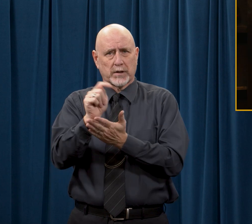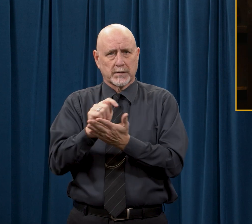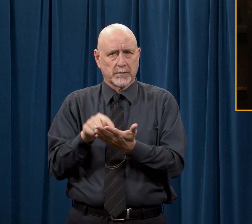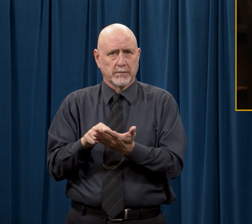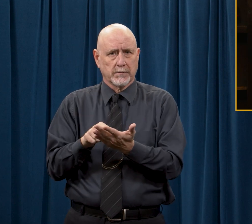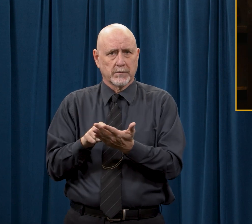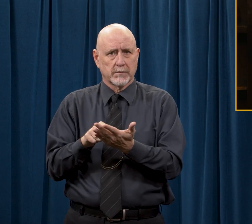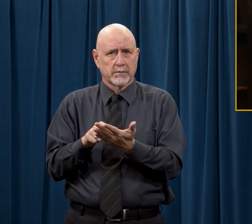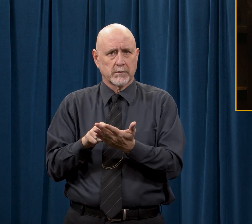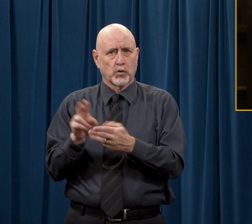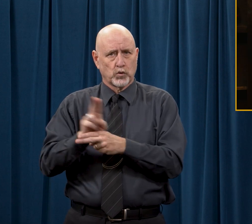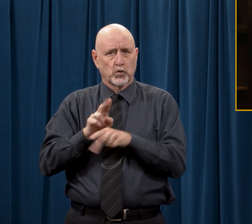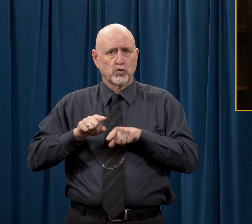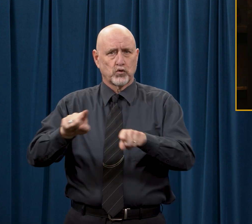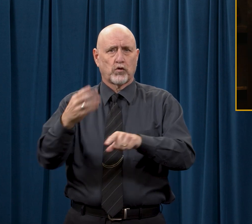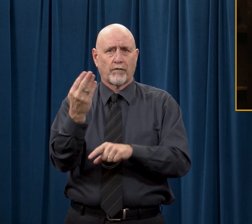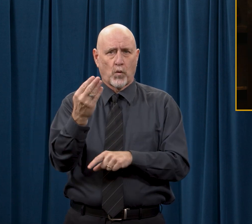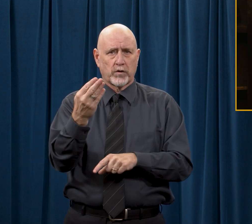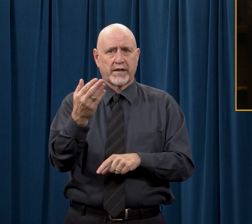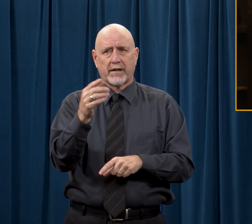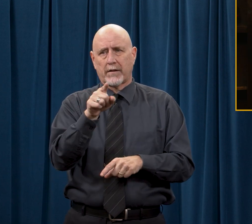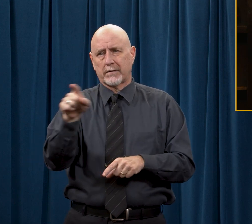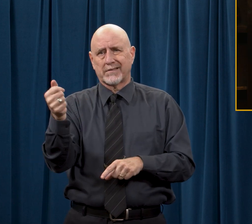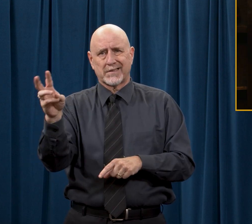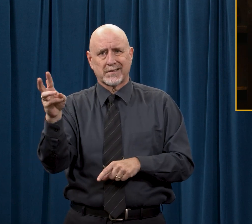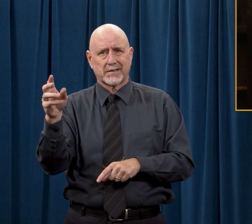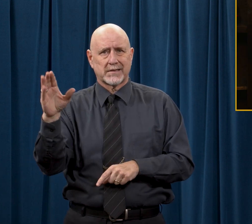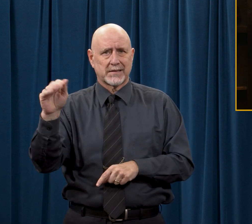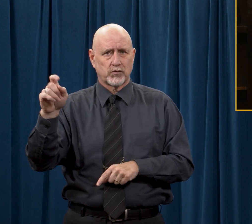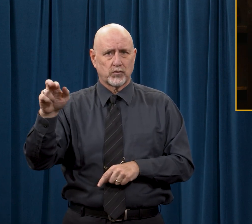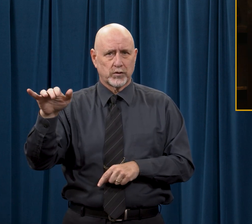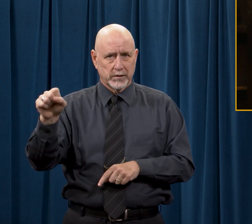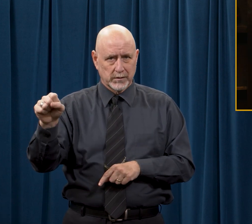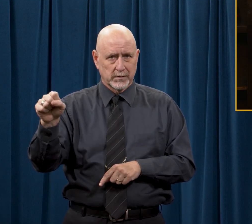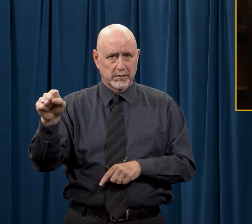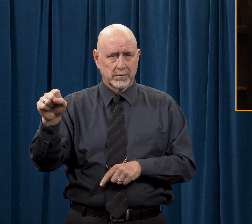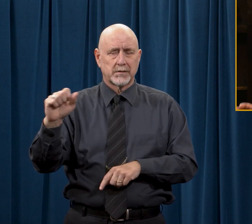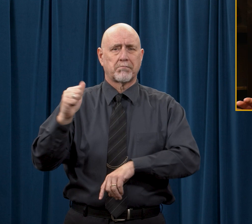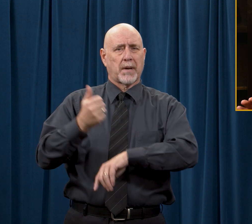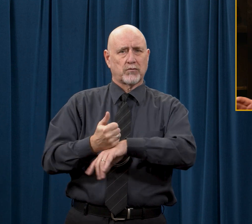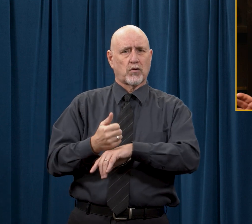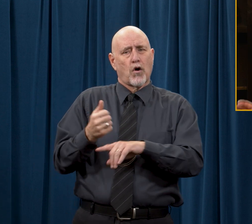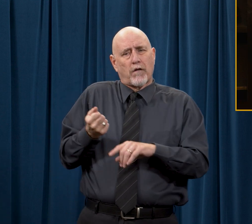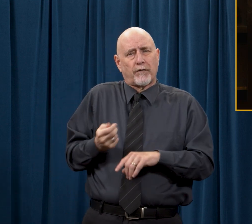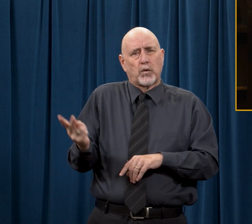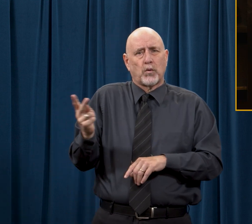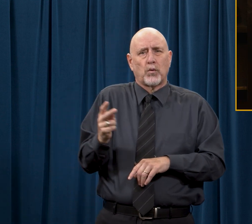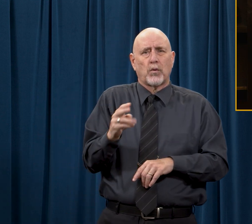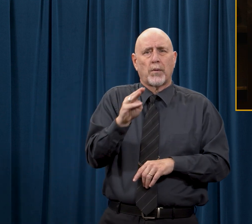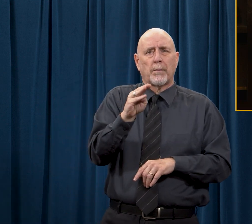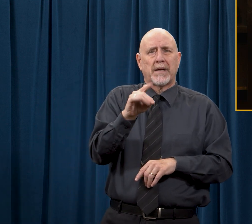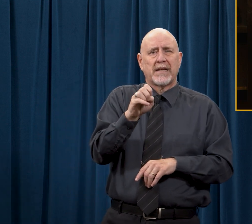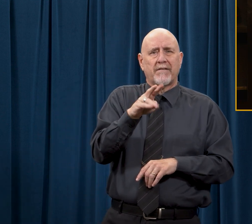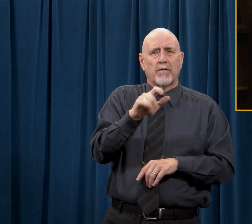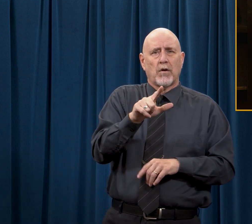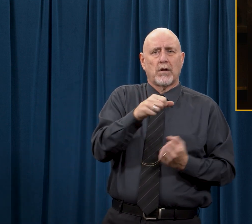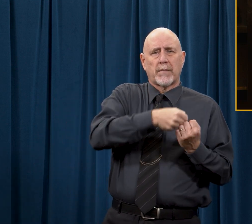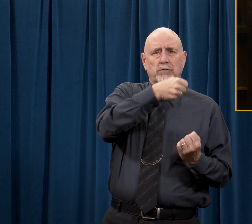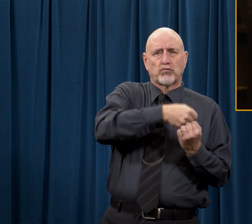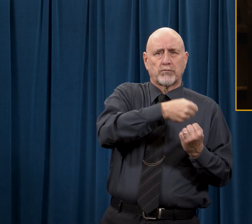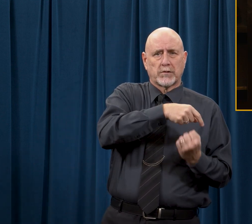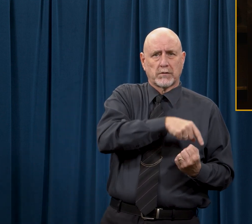Greek Testament that was in use during the 14th to 16th centuries, again, based upon a few